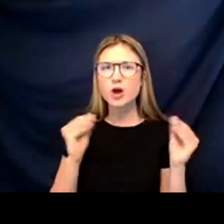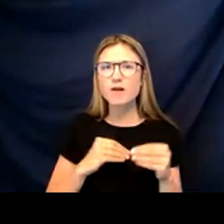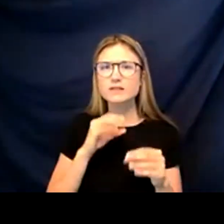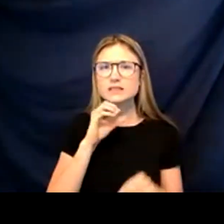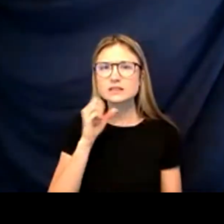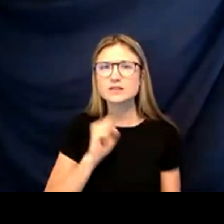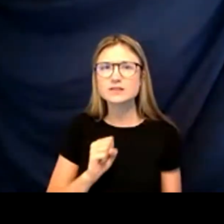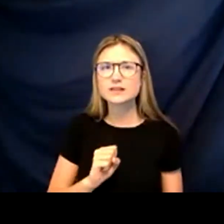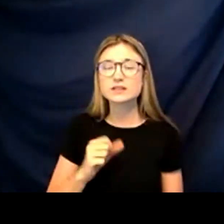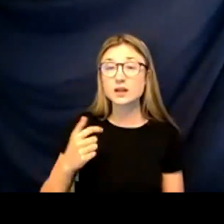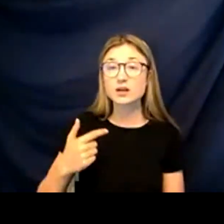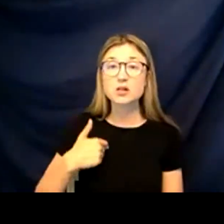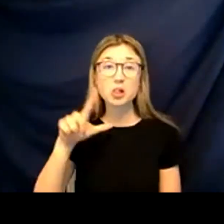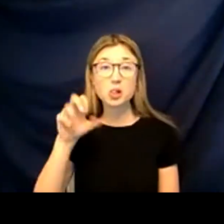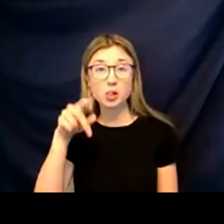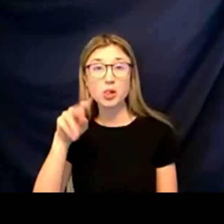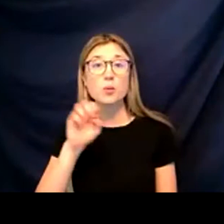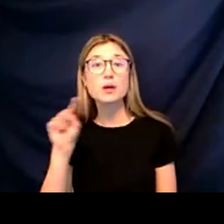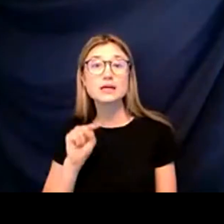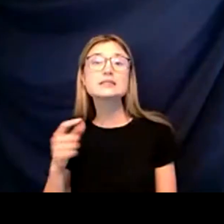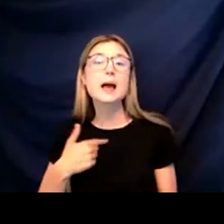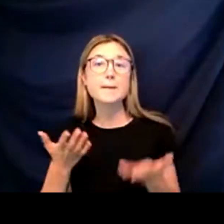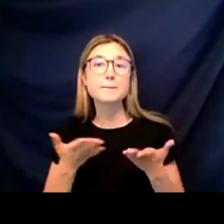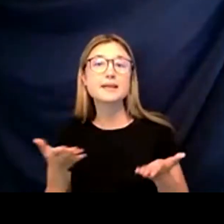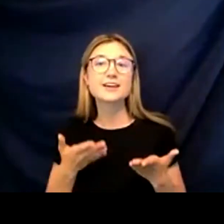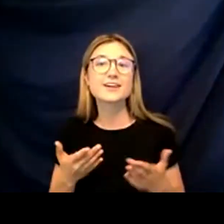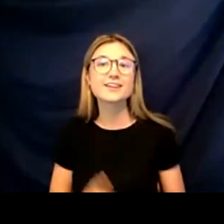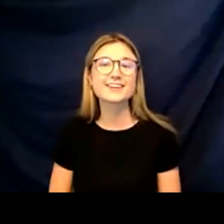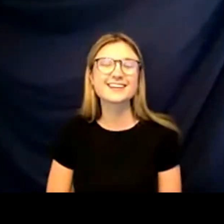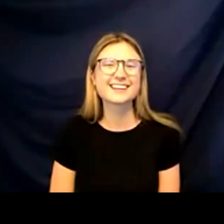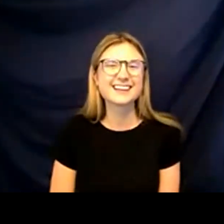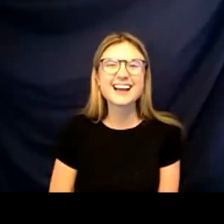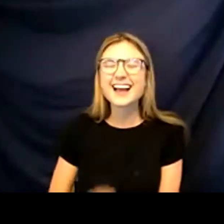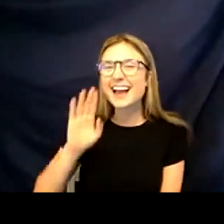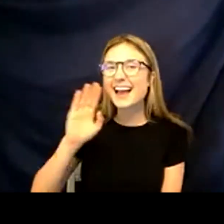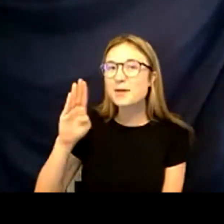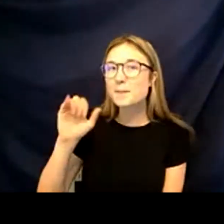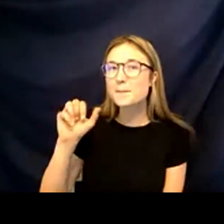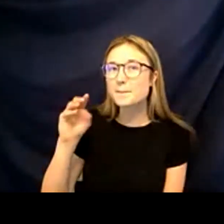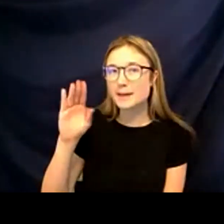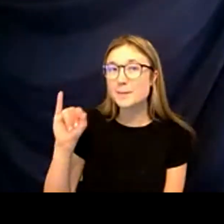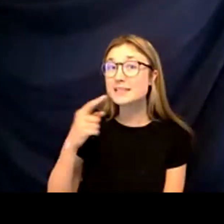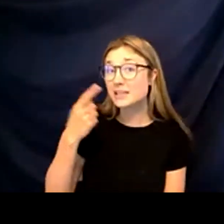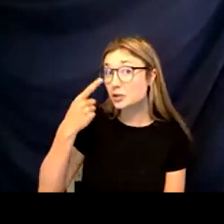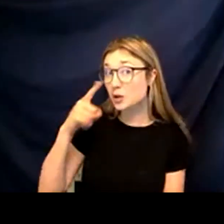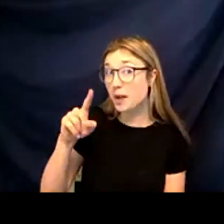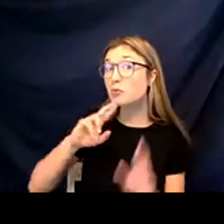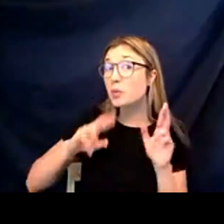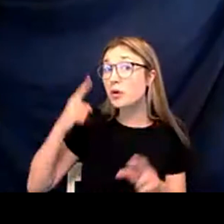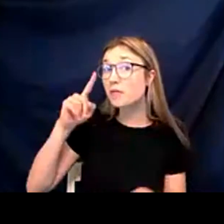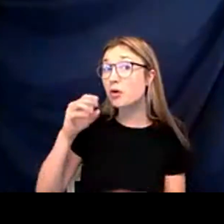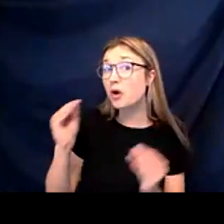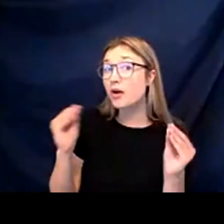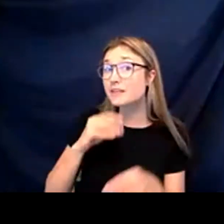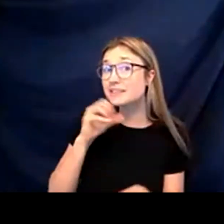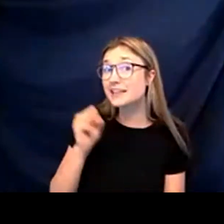I am here, yes. Hi. Dr. Lopez, do you want to give a report for Office of Aging? Yes, ma'am, but I'll be